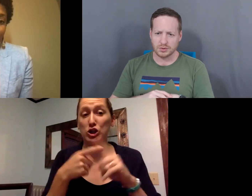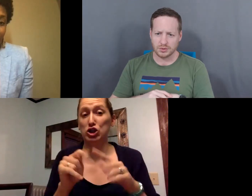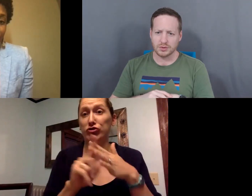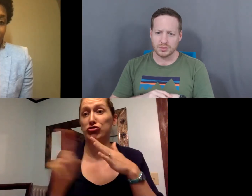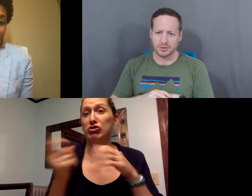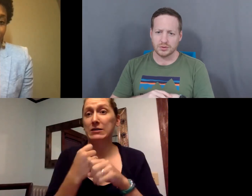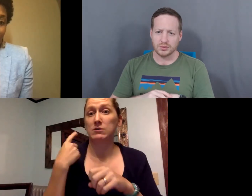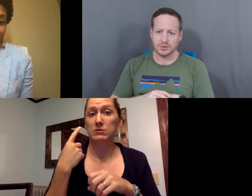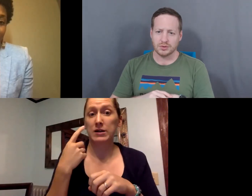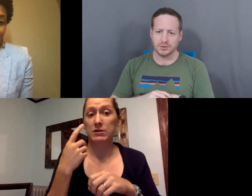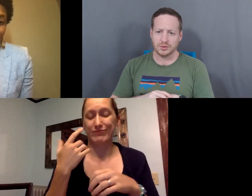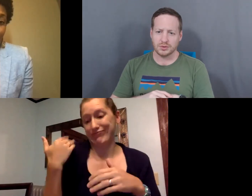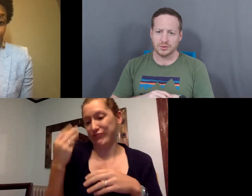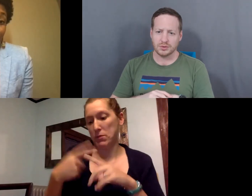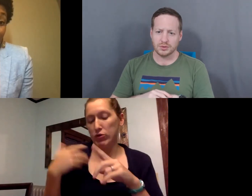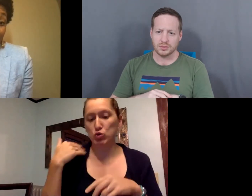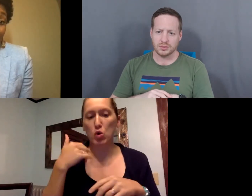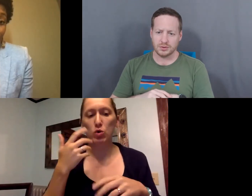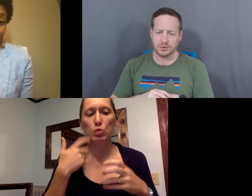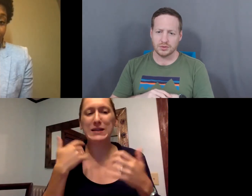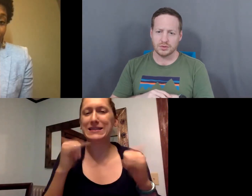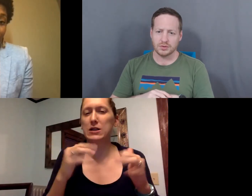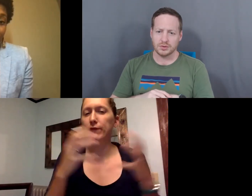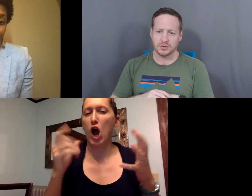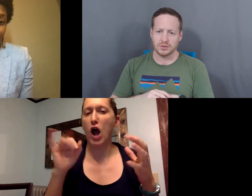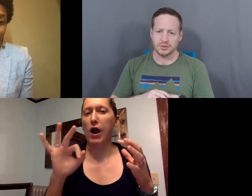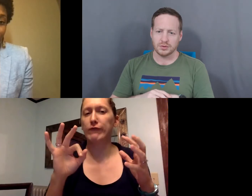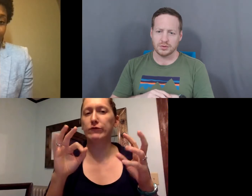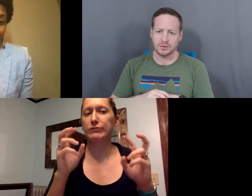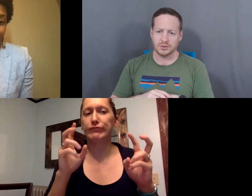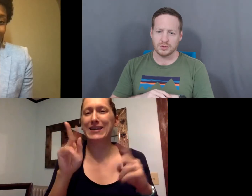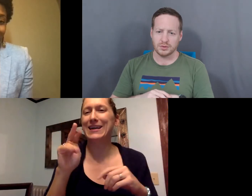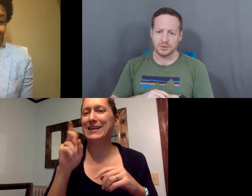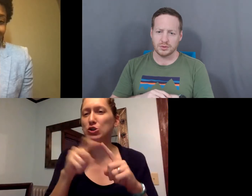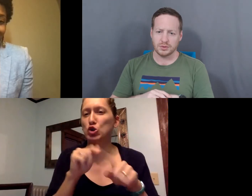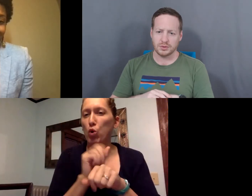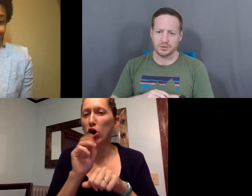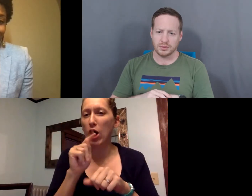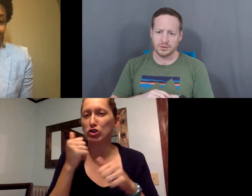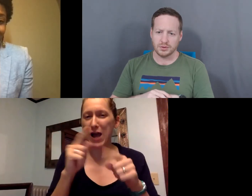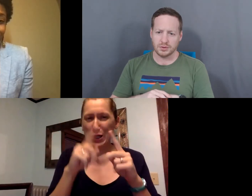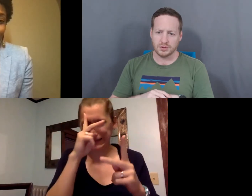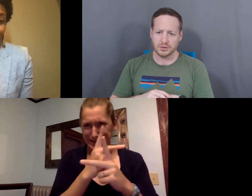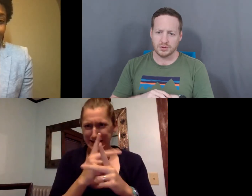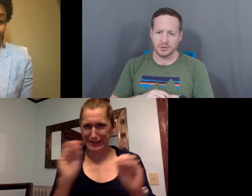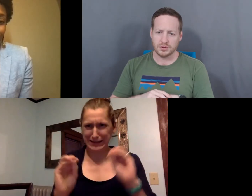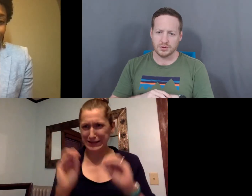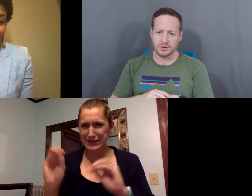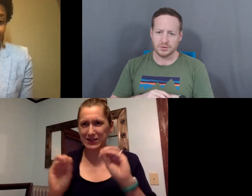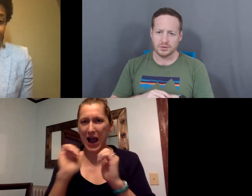That transition process, I think, would be helpful to have him. I know that retreat we had, there was a lot of kinks to work out and to kind of